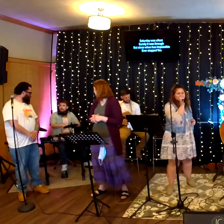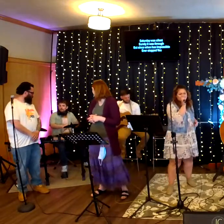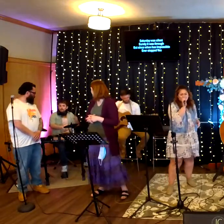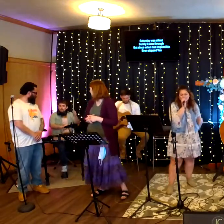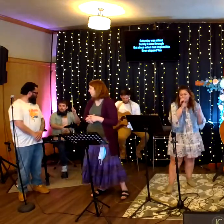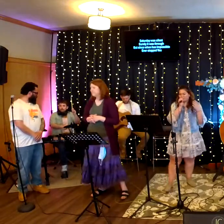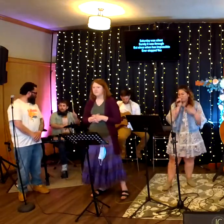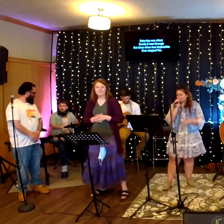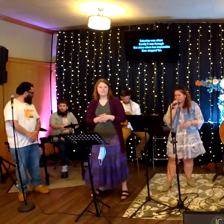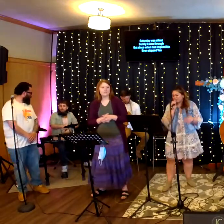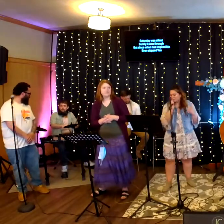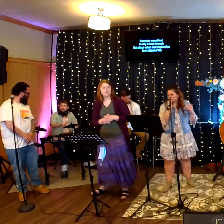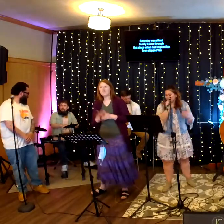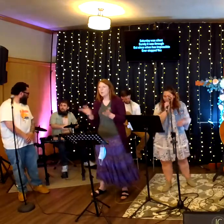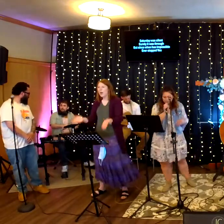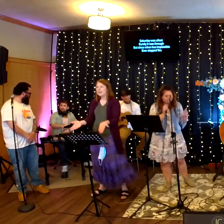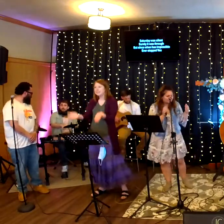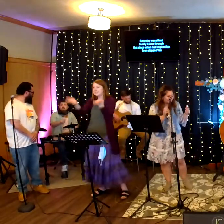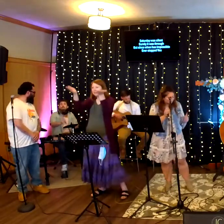Stand up and worship.